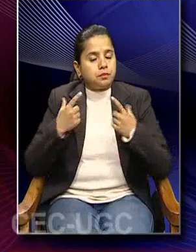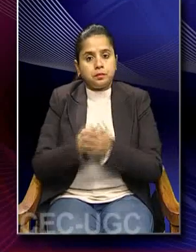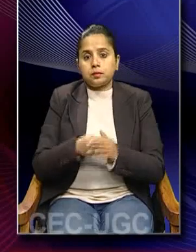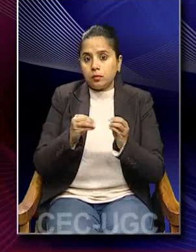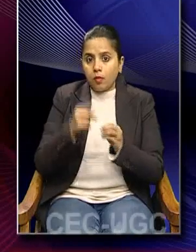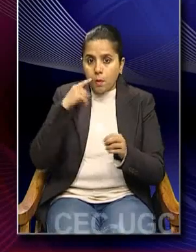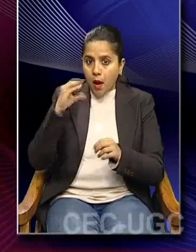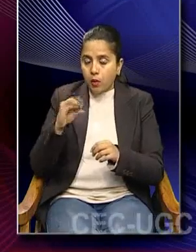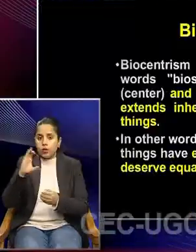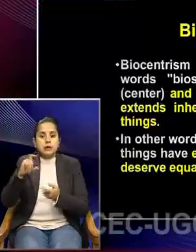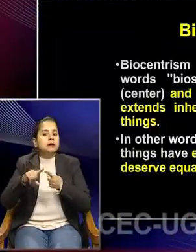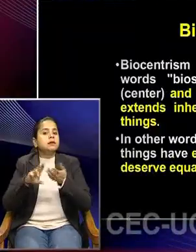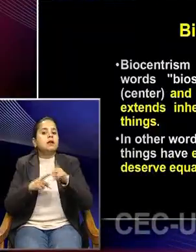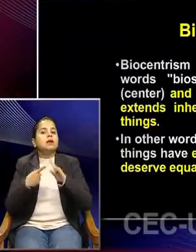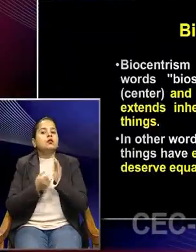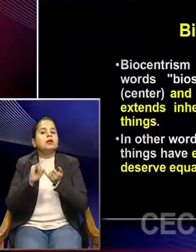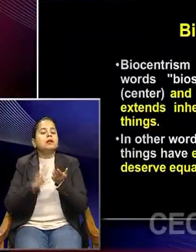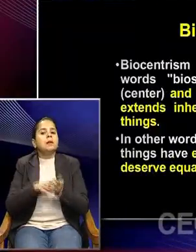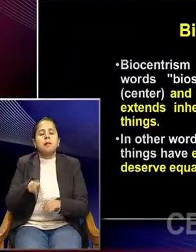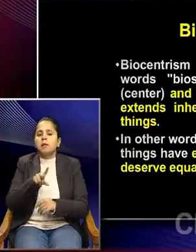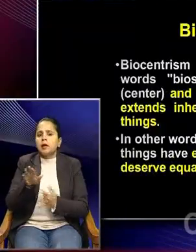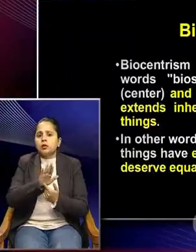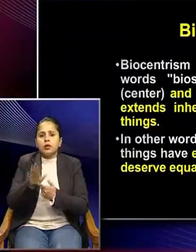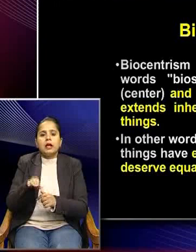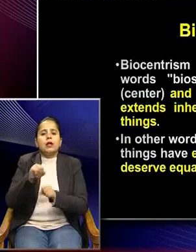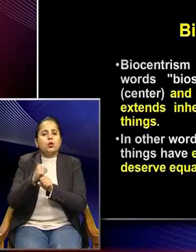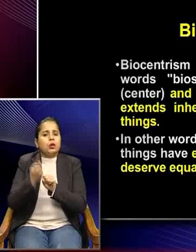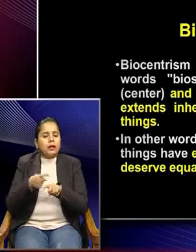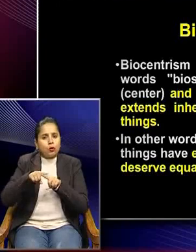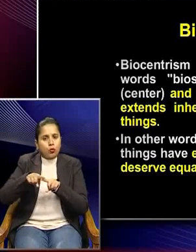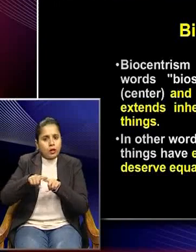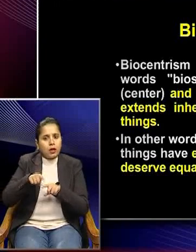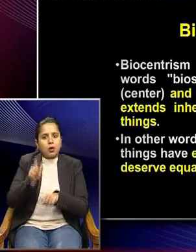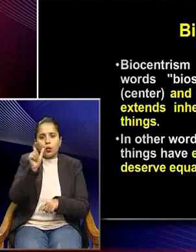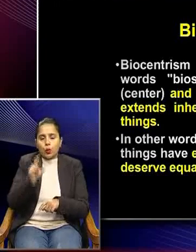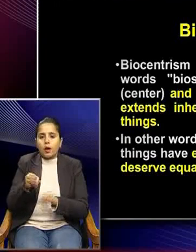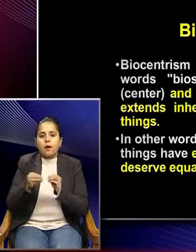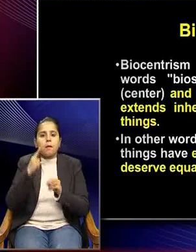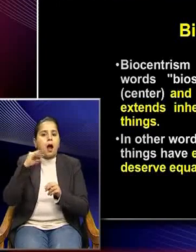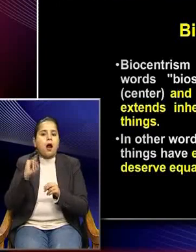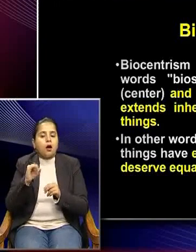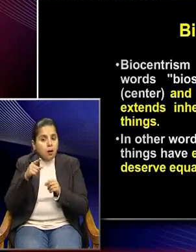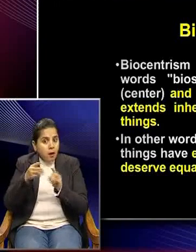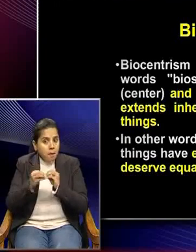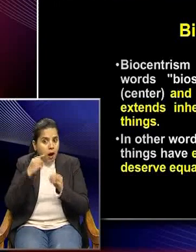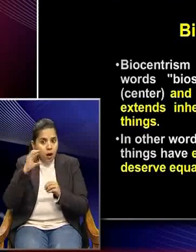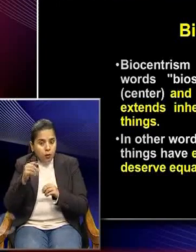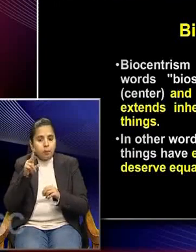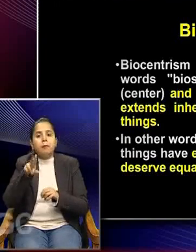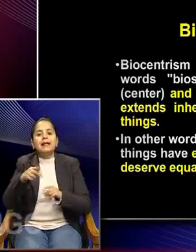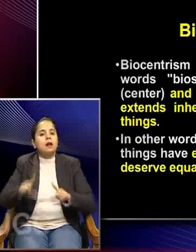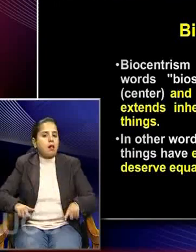Biocentrism actually stems from the Greek word, which is called bios, and bios means